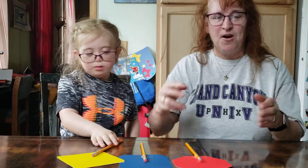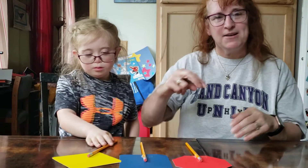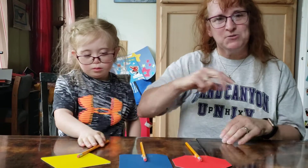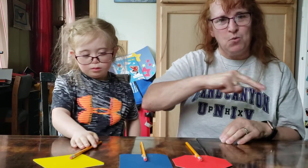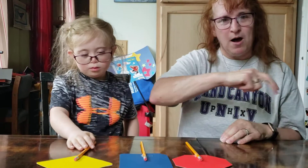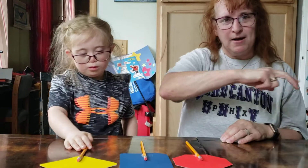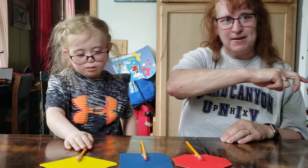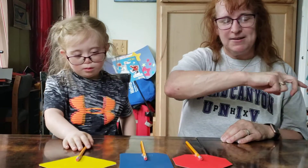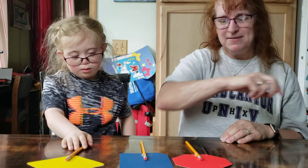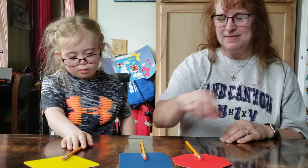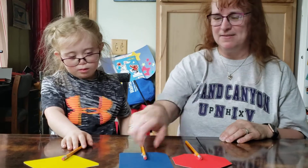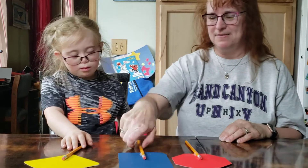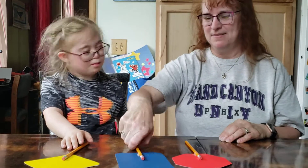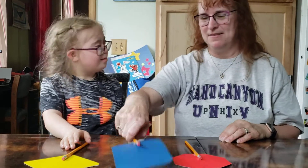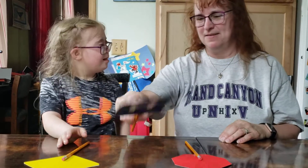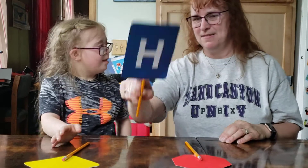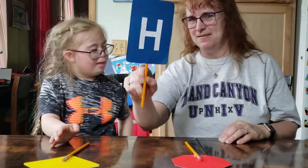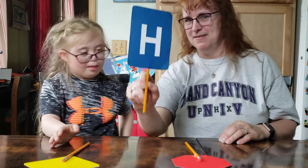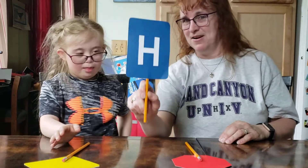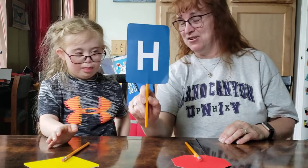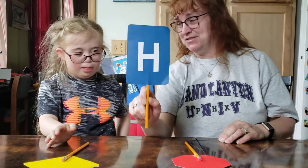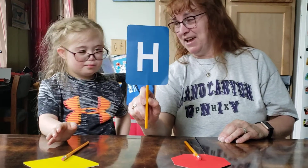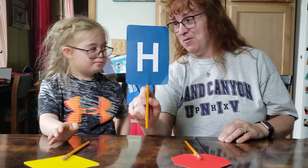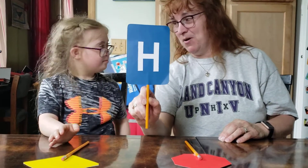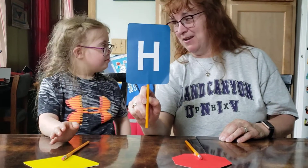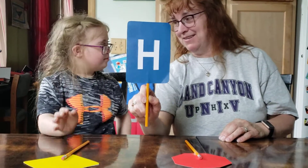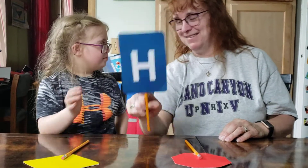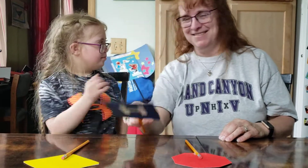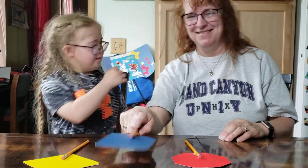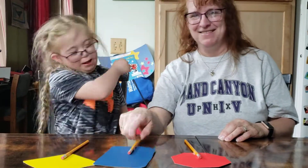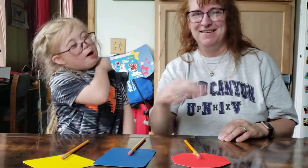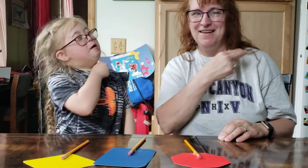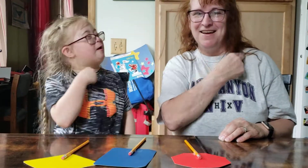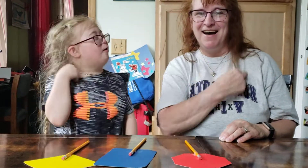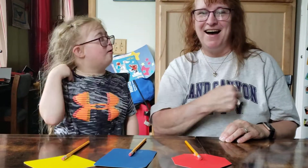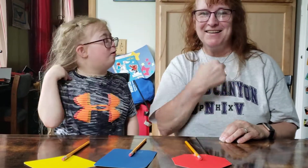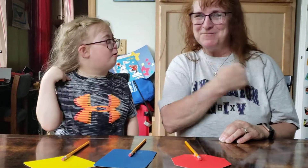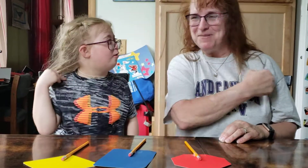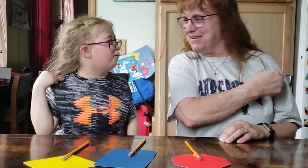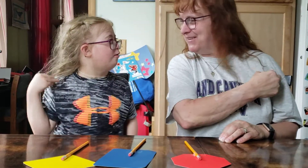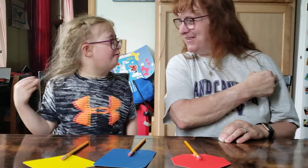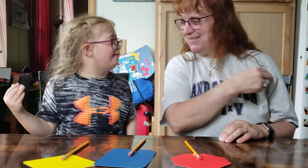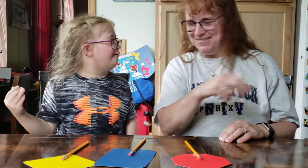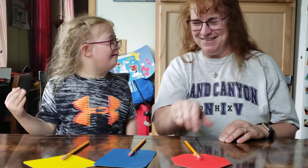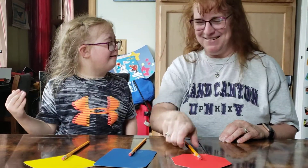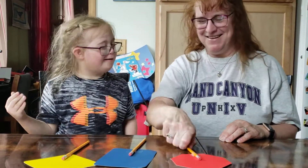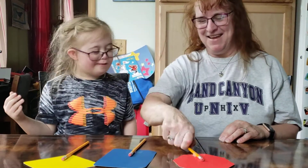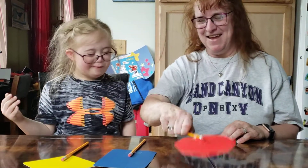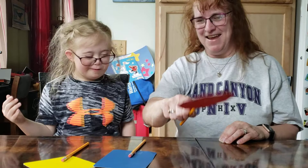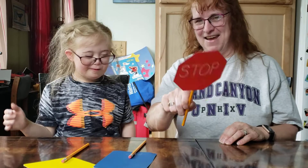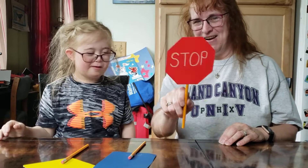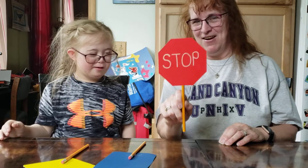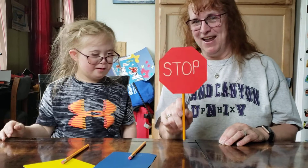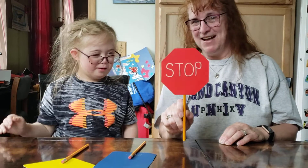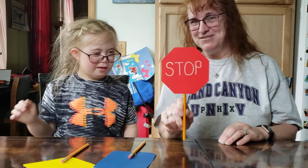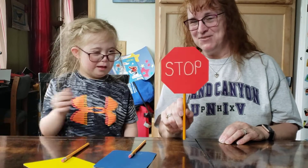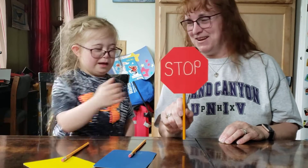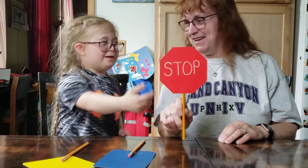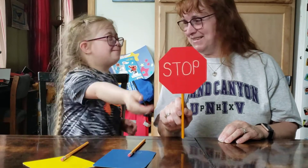Crosswalk. Our second one? Hospital. Hospital. And our last one is?